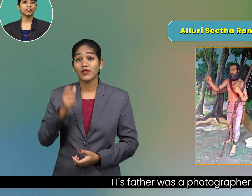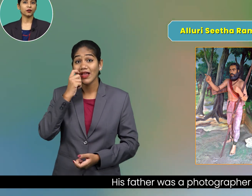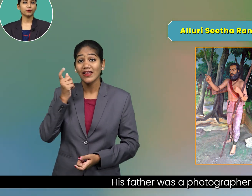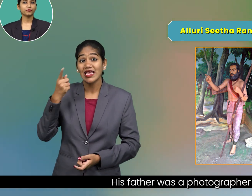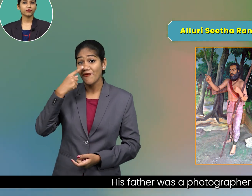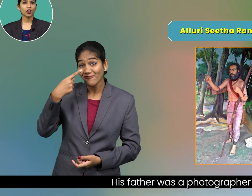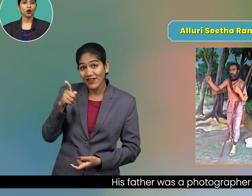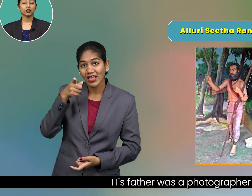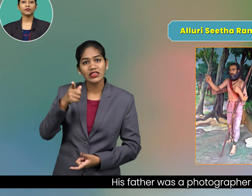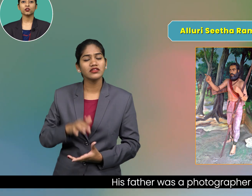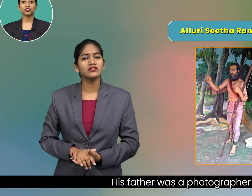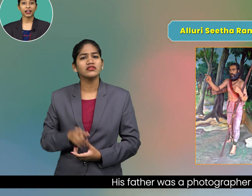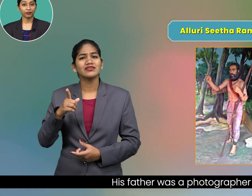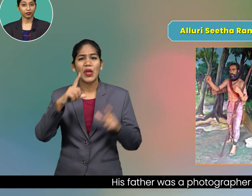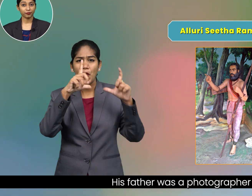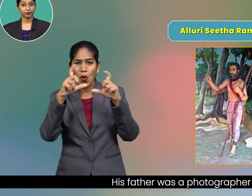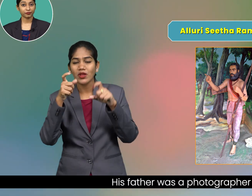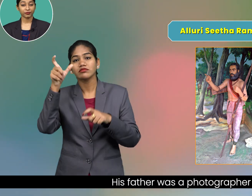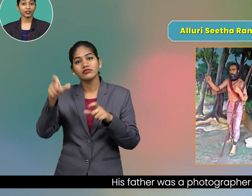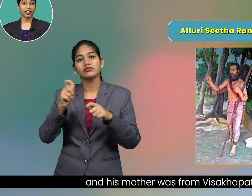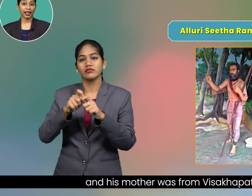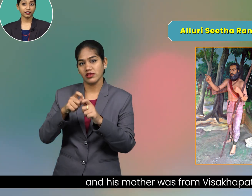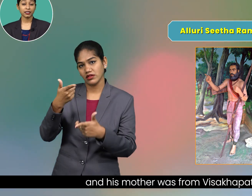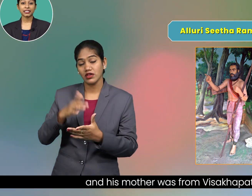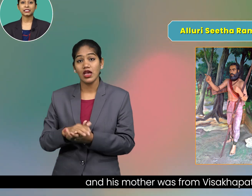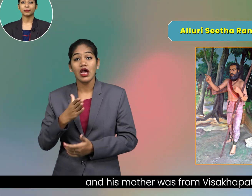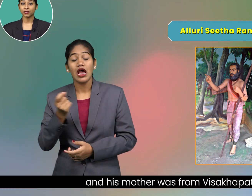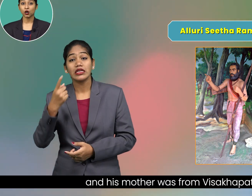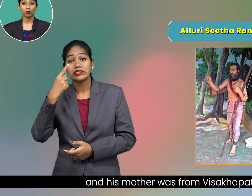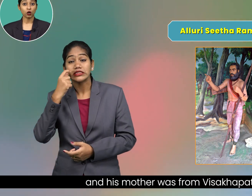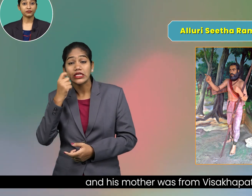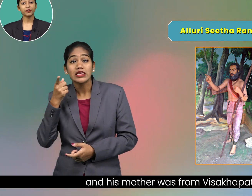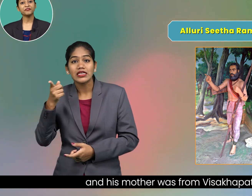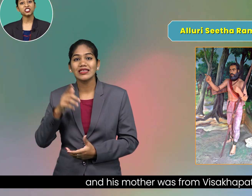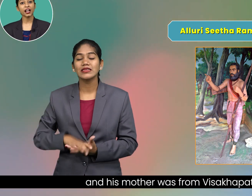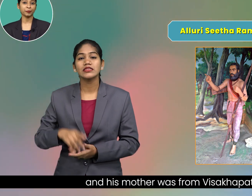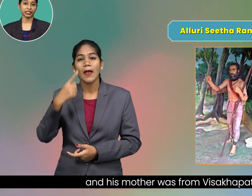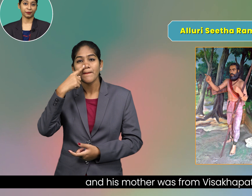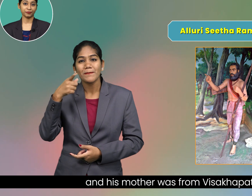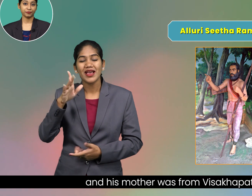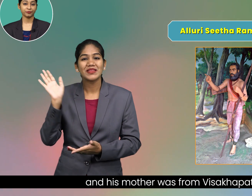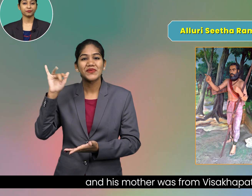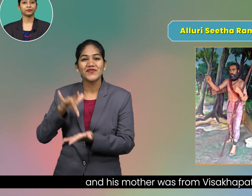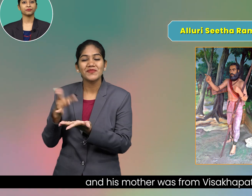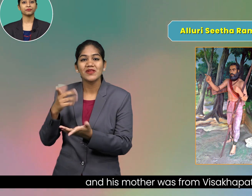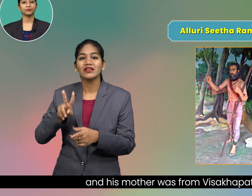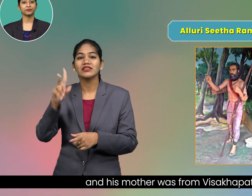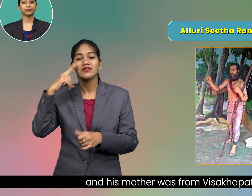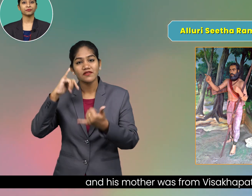His father was a photographer and his mother was from Visakhapatnam.